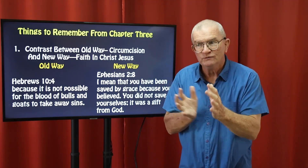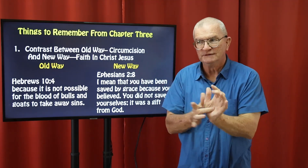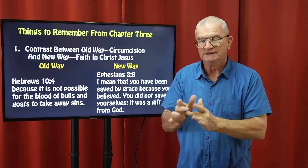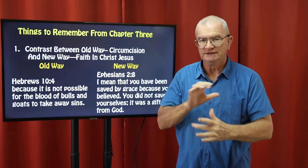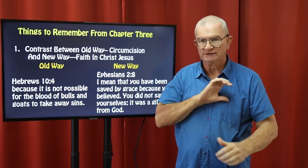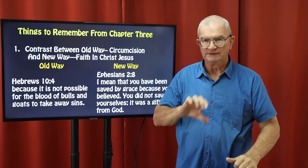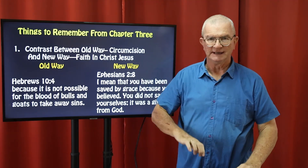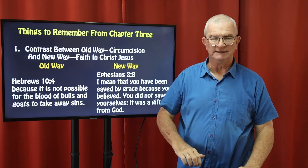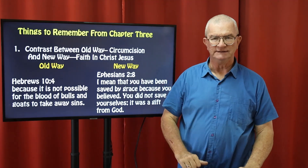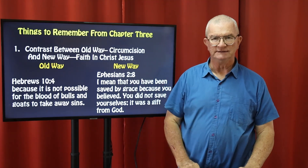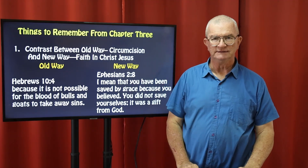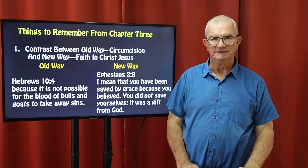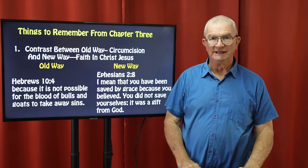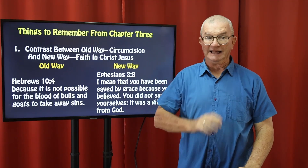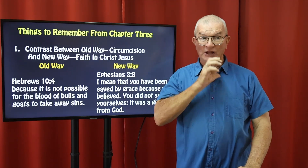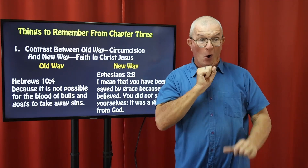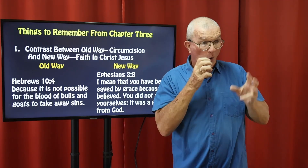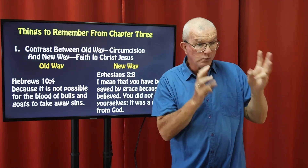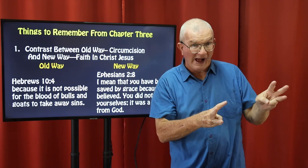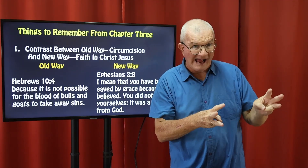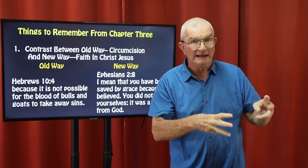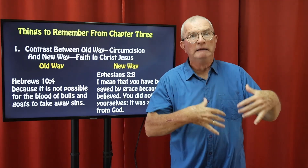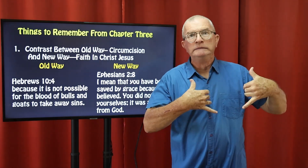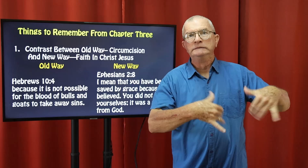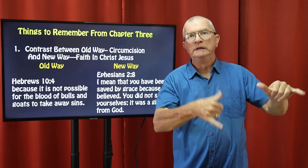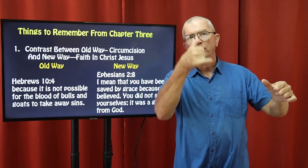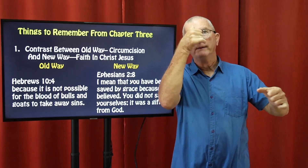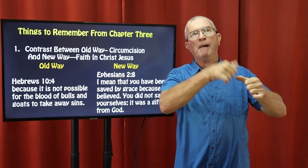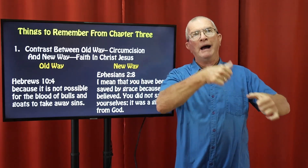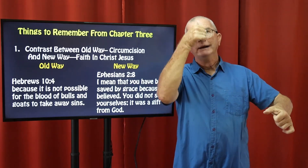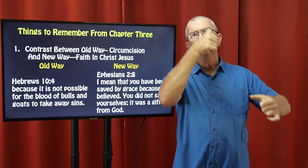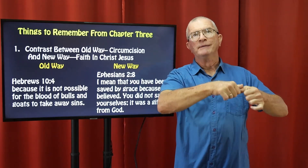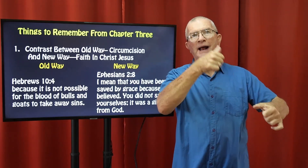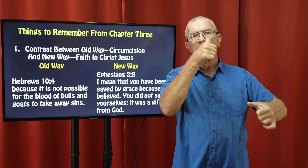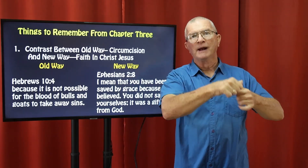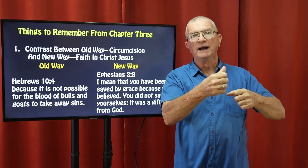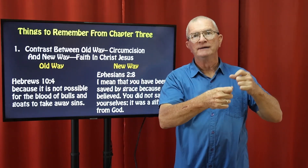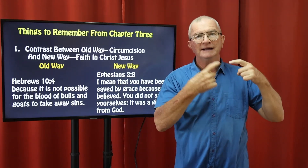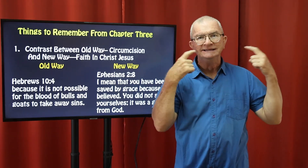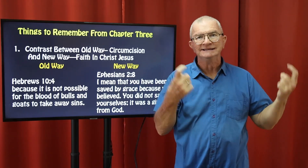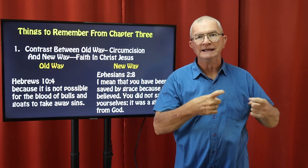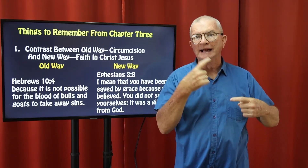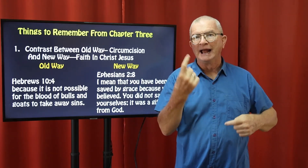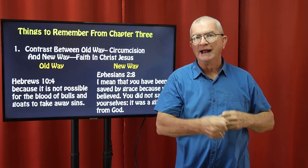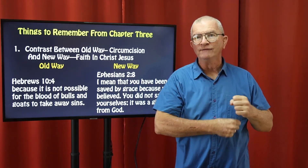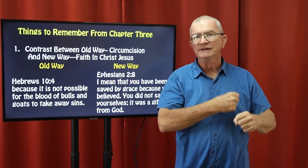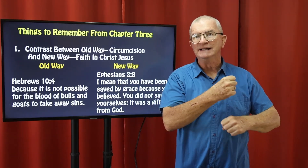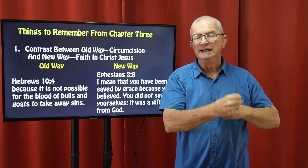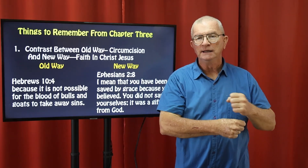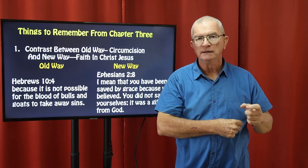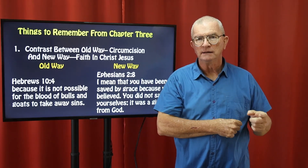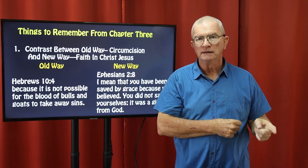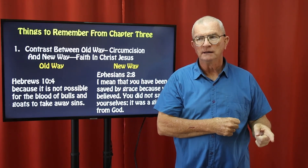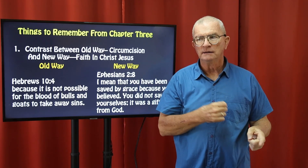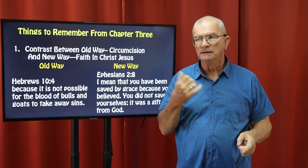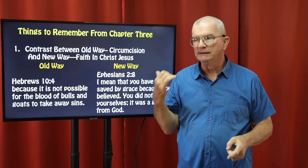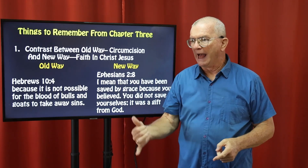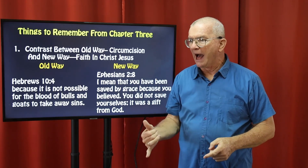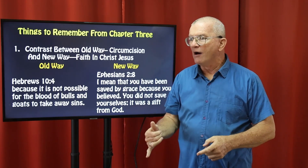through Jesus Christ. And the old way still reminds of sin every year.